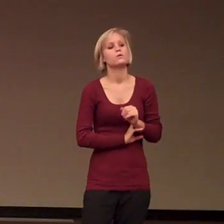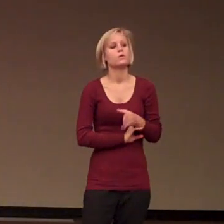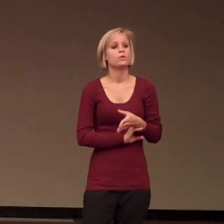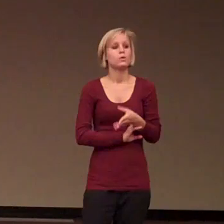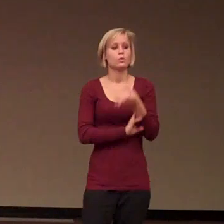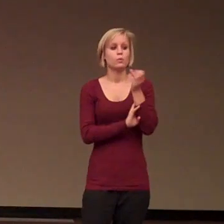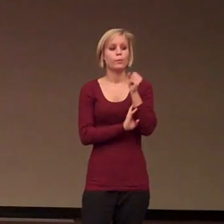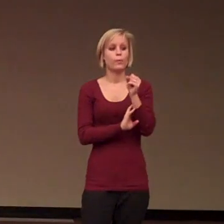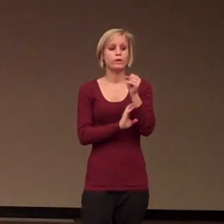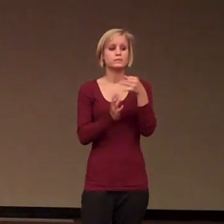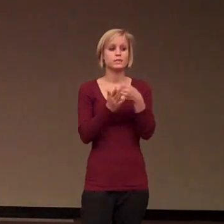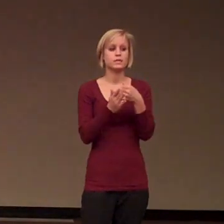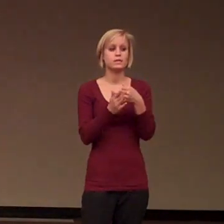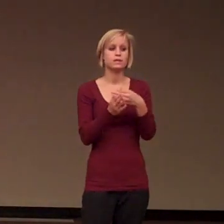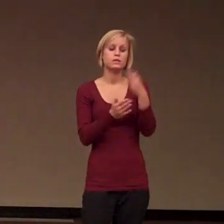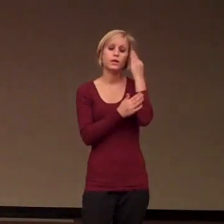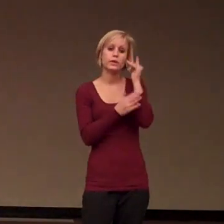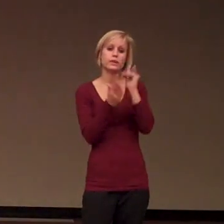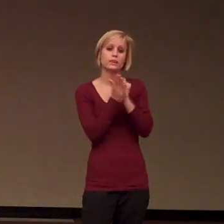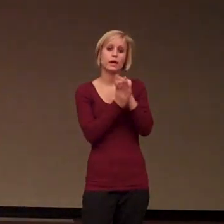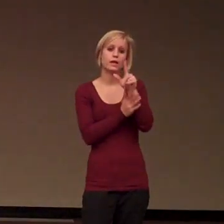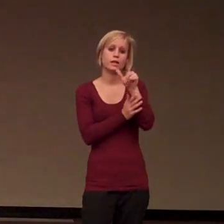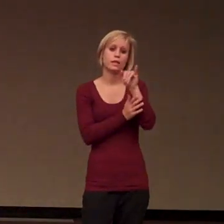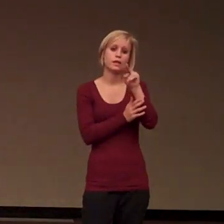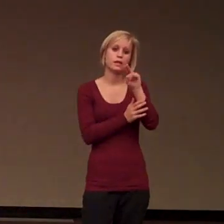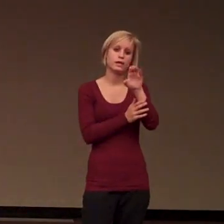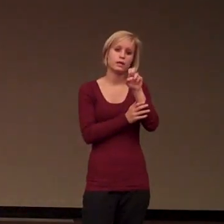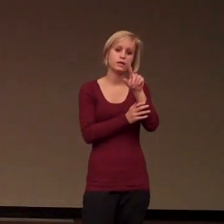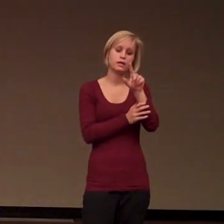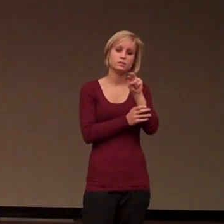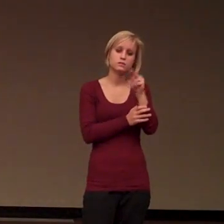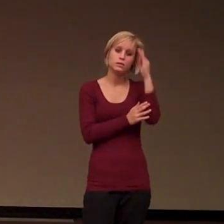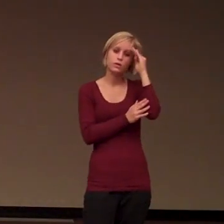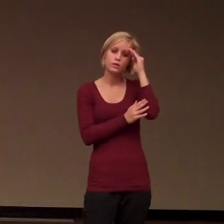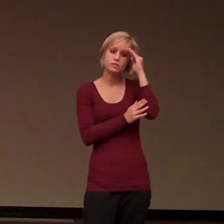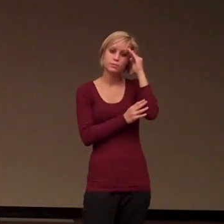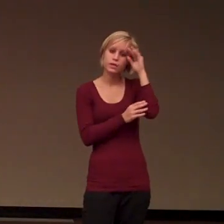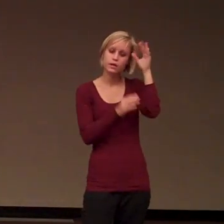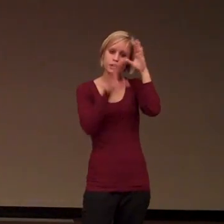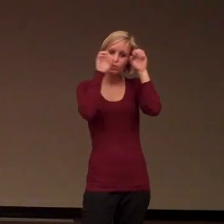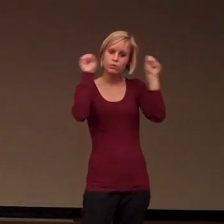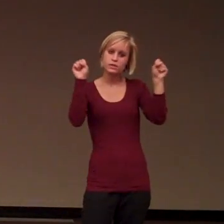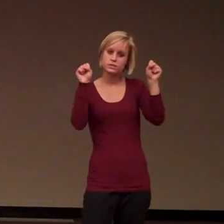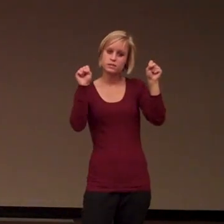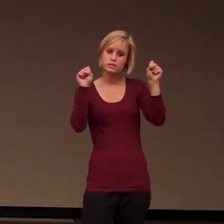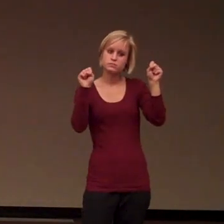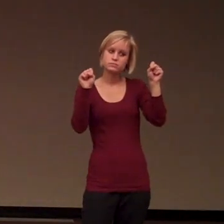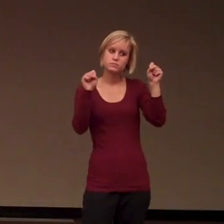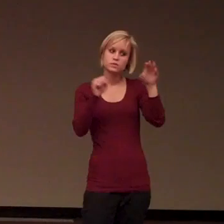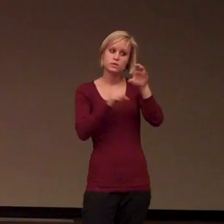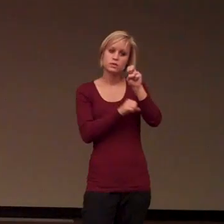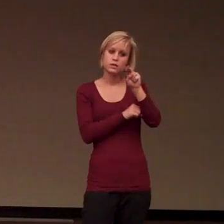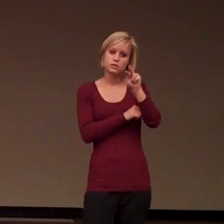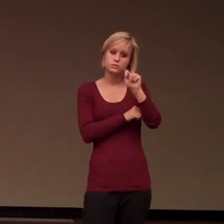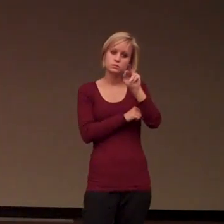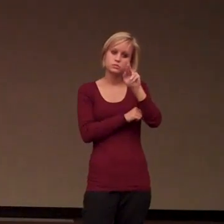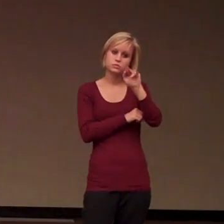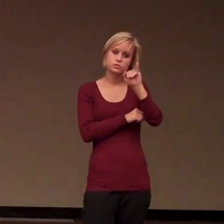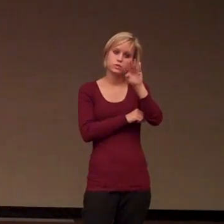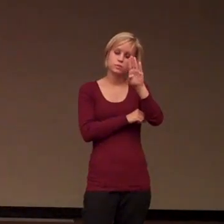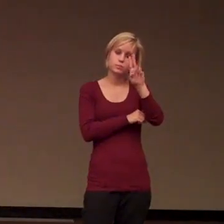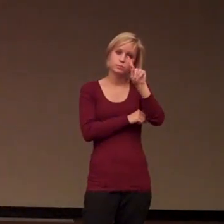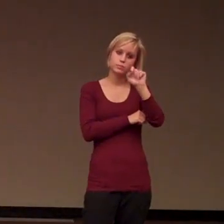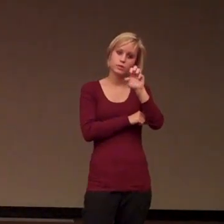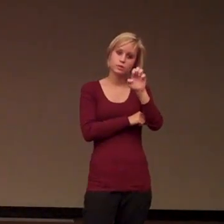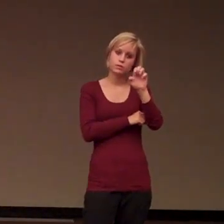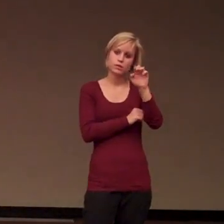was it knowing that Lincoln was going to be president that triggered their desire for secession or